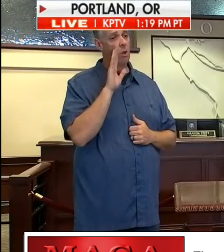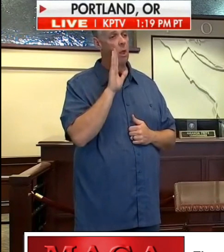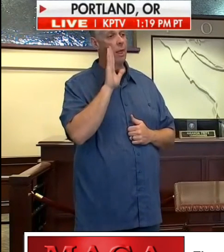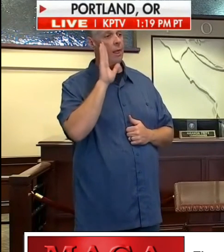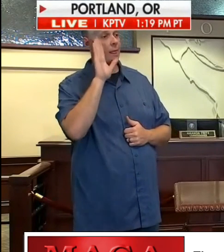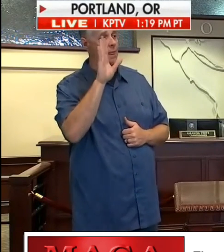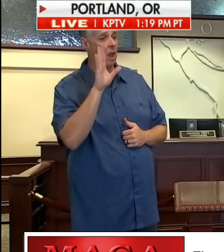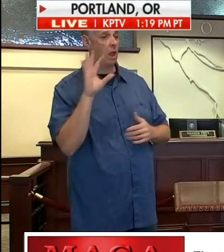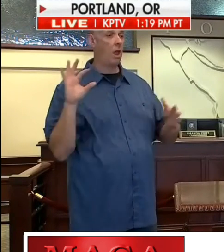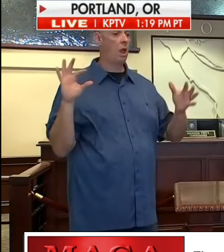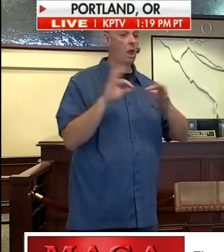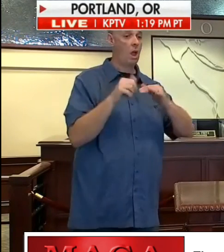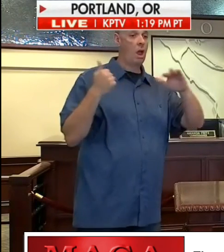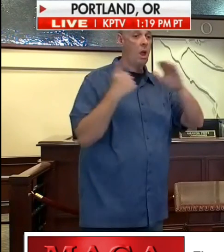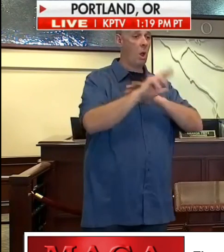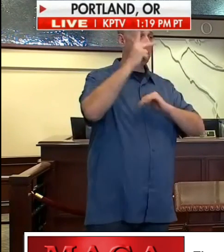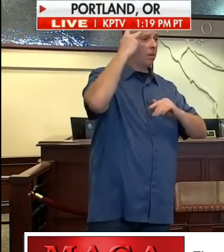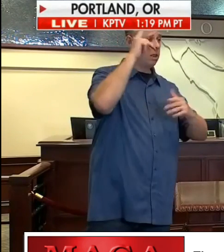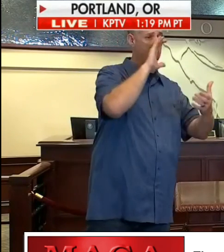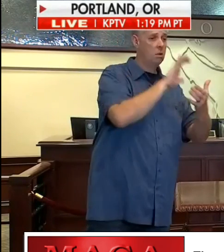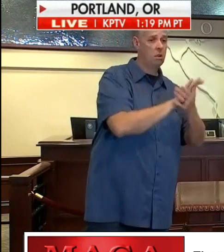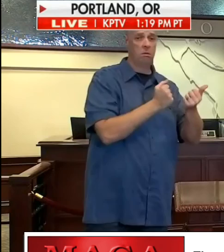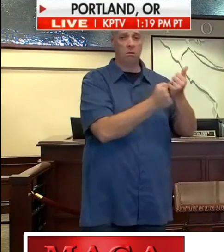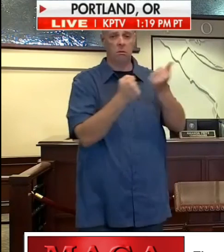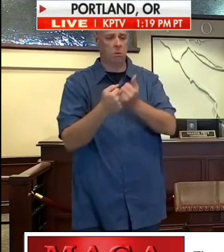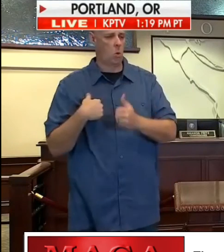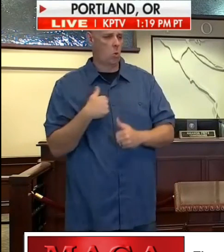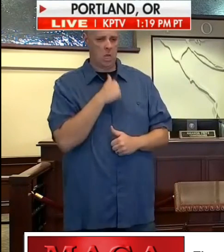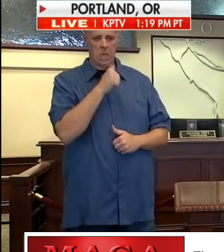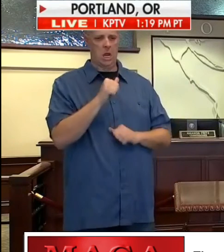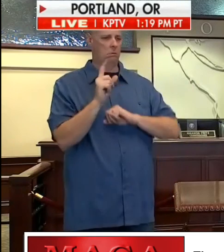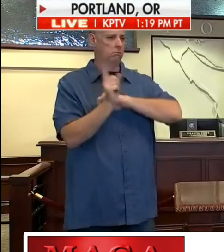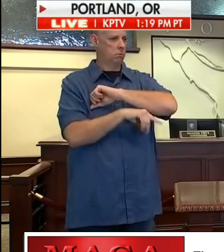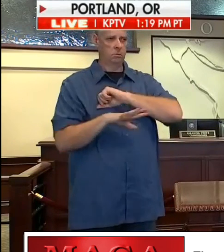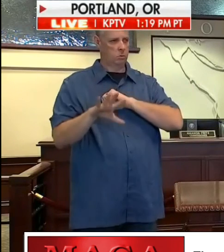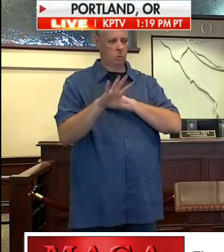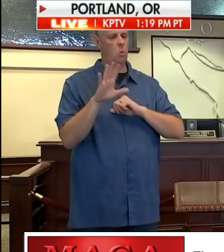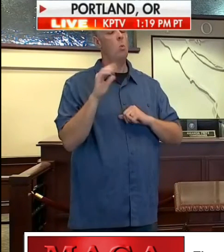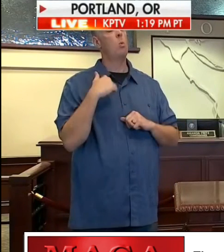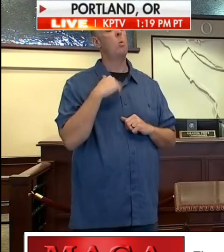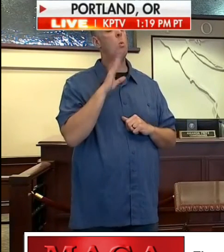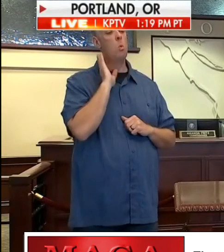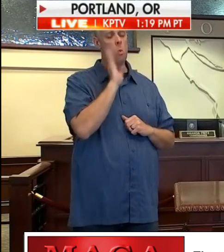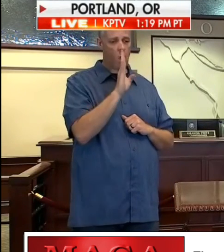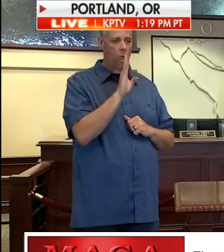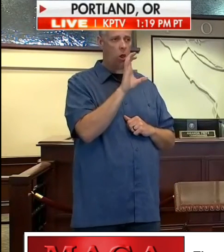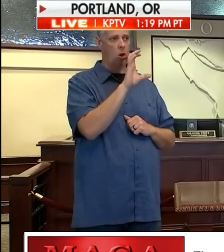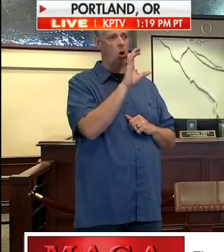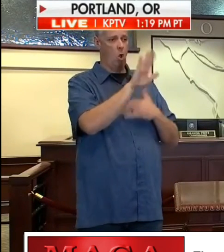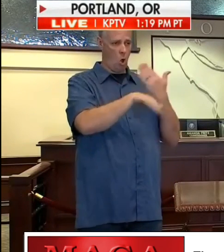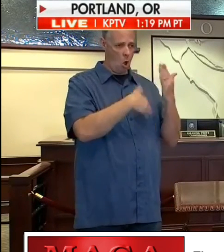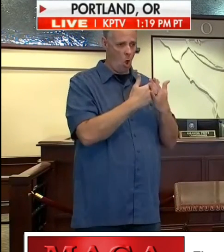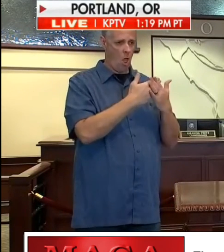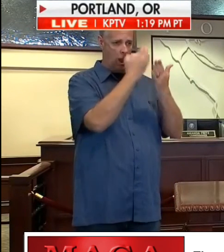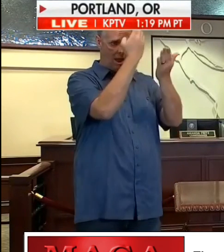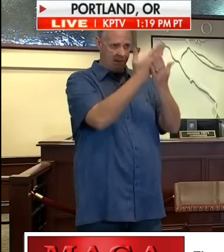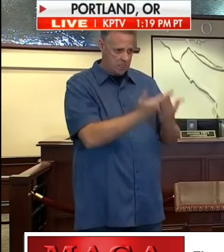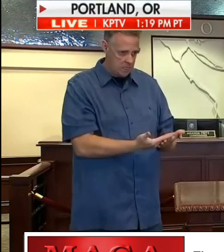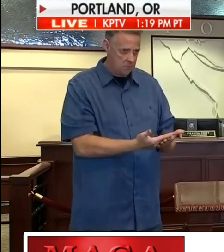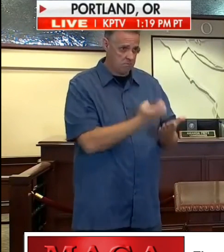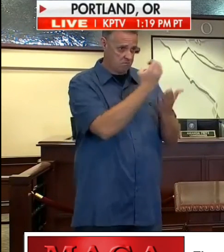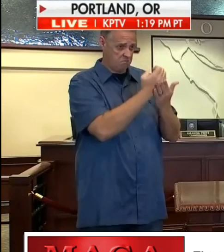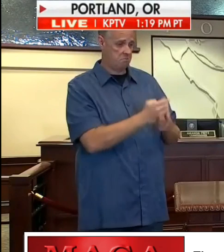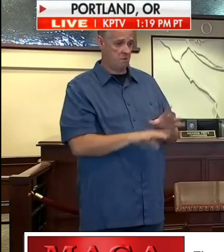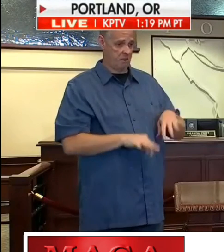ideologies or affiliations with political or non-political organizations. We will initiate a criminal case following a review of all of the evidence